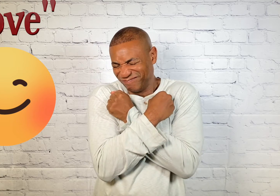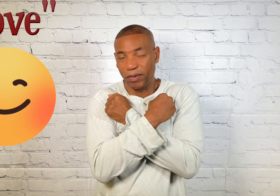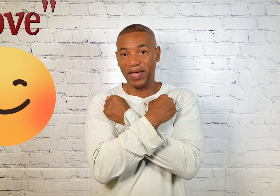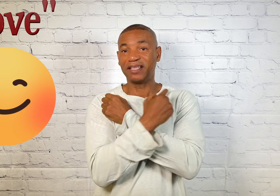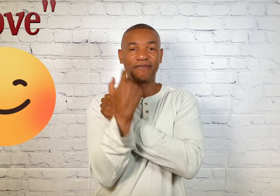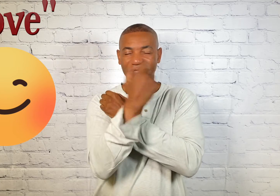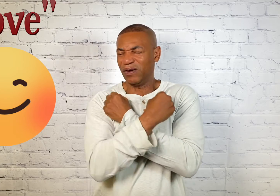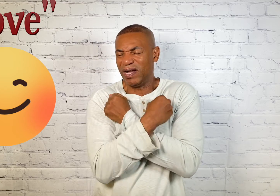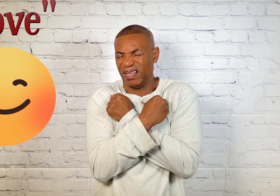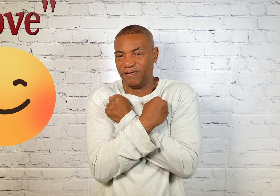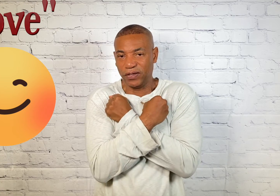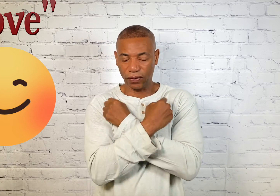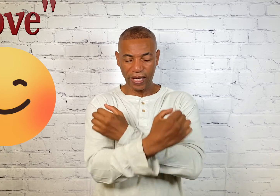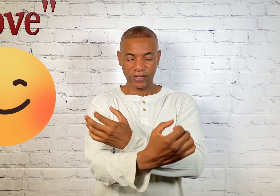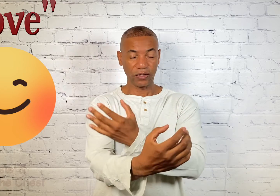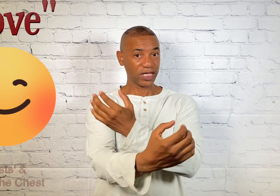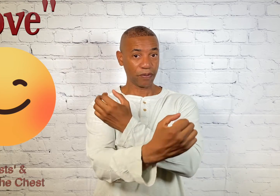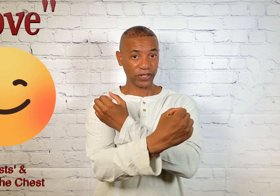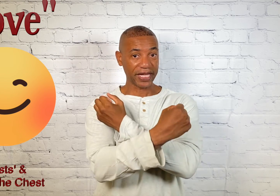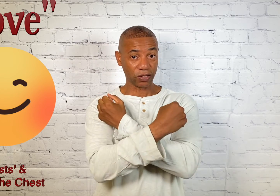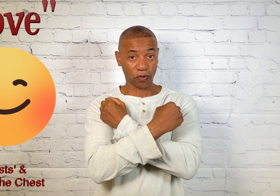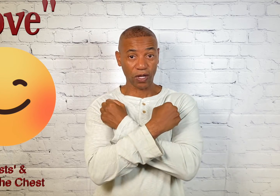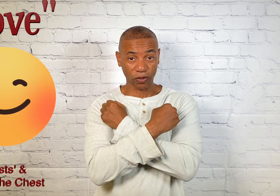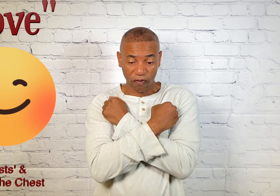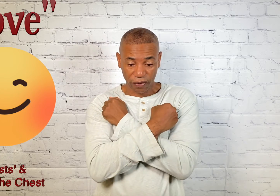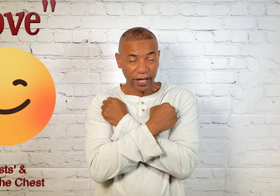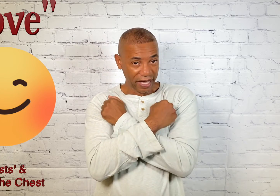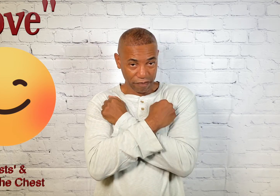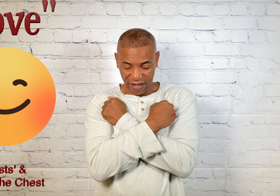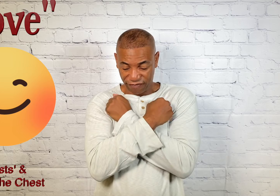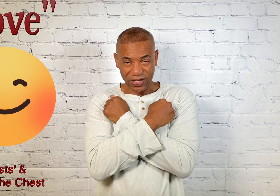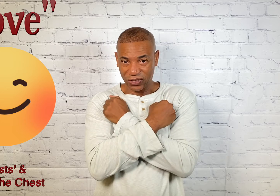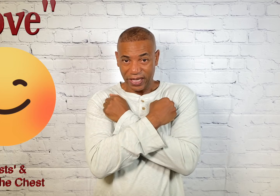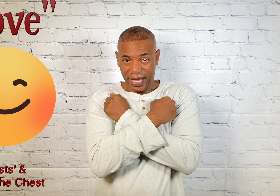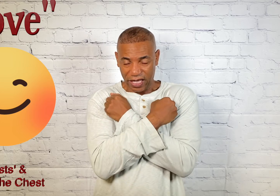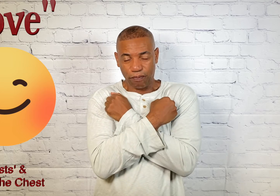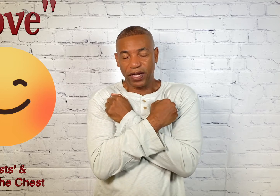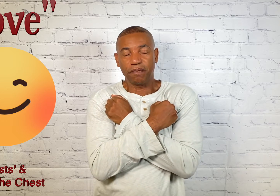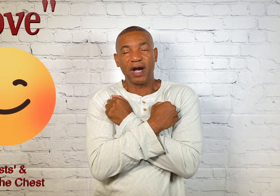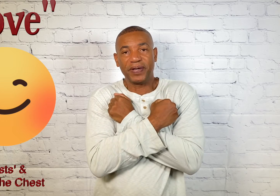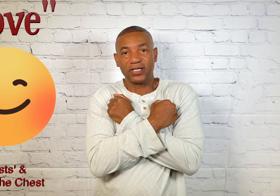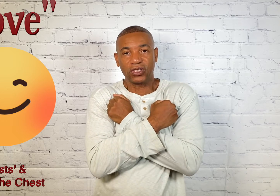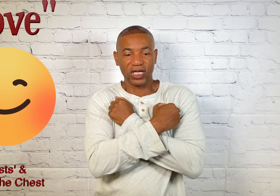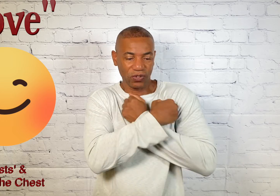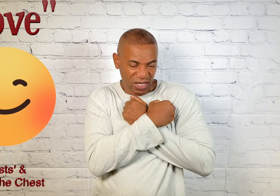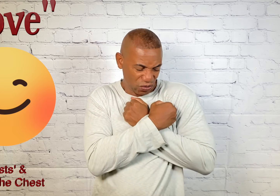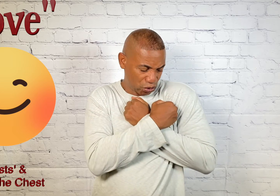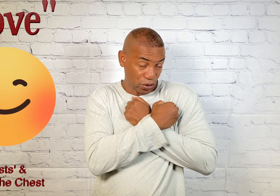make the face, oh, I love you. So you take both hands, they'll cross over and make fists, and you bring them up against the chest. You can do it towards the